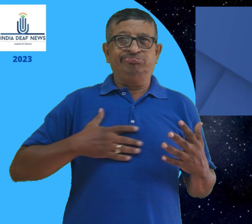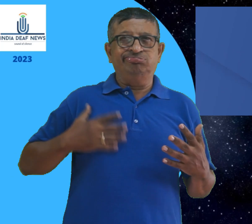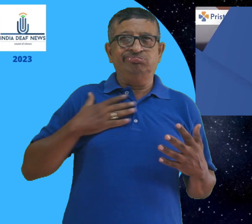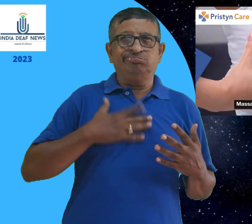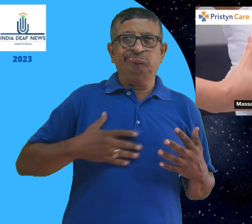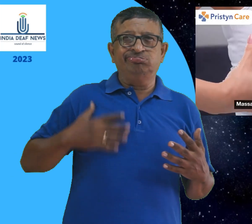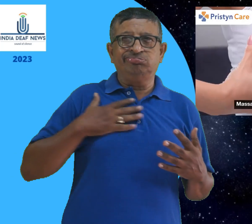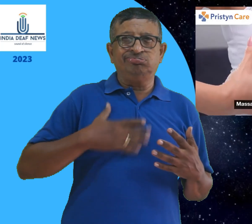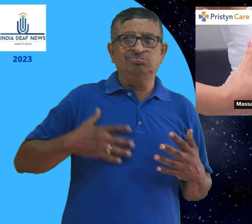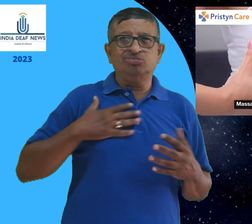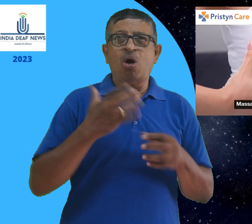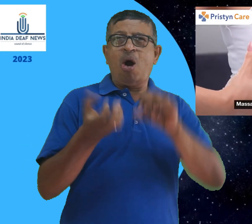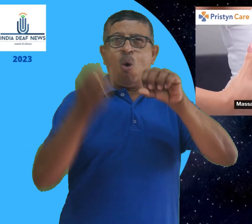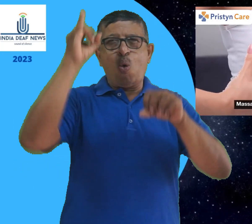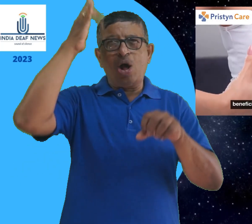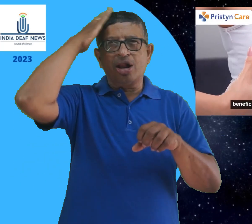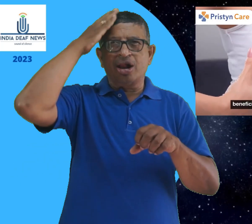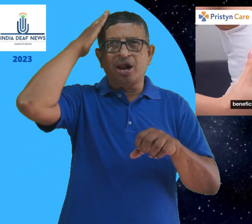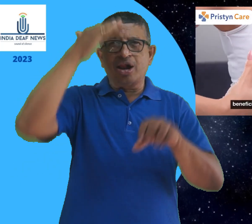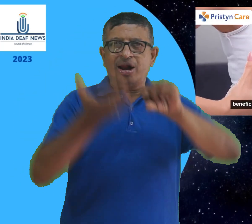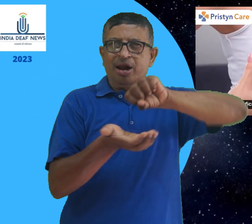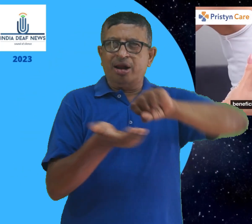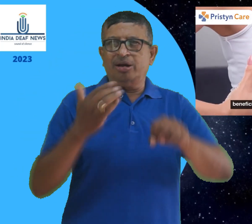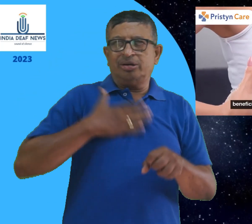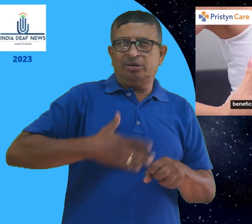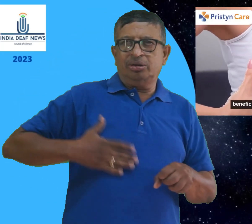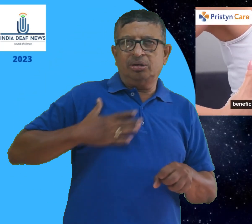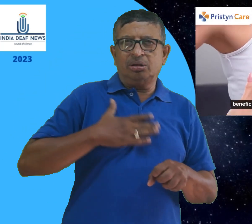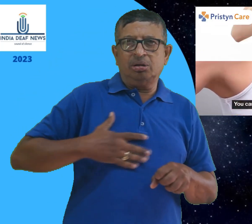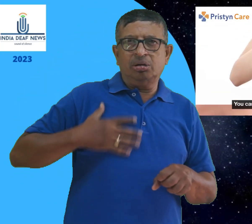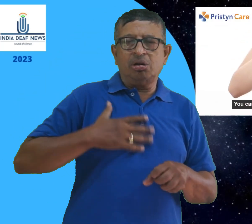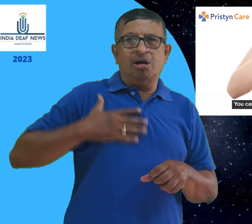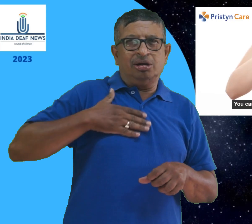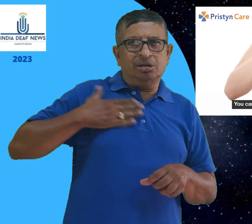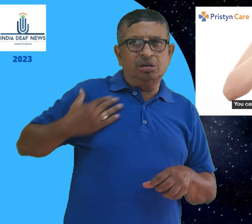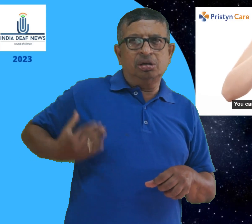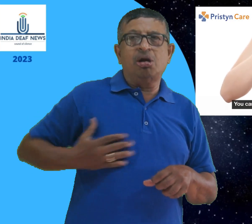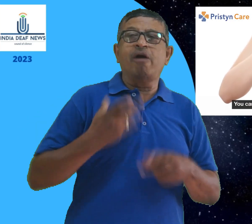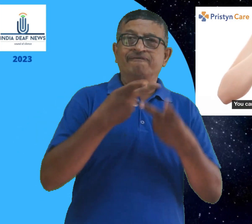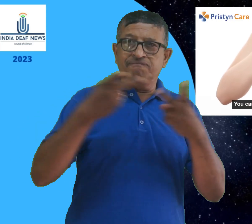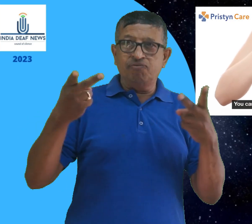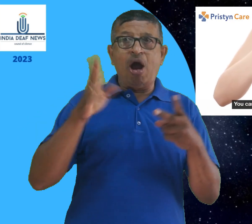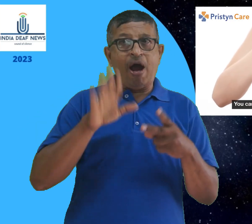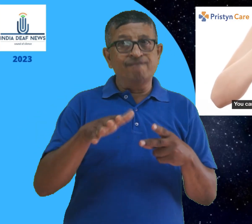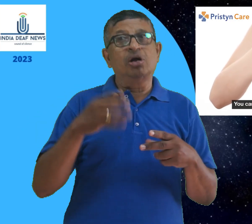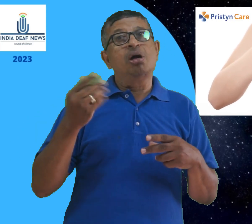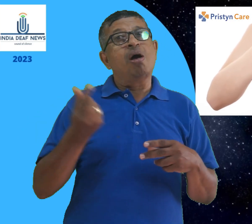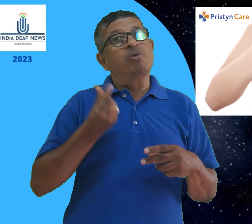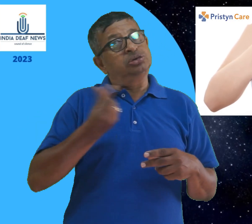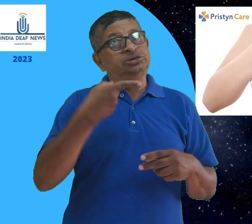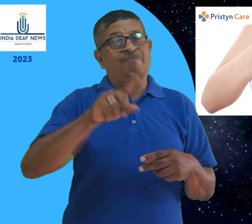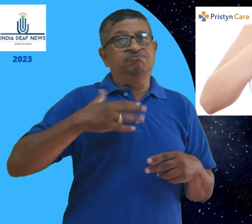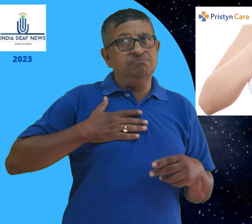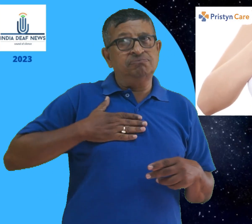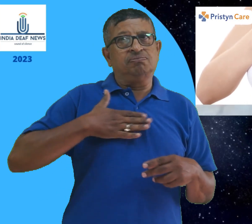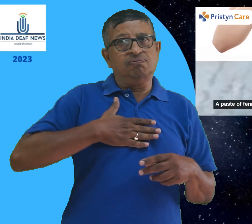breasts. Massaging is considered to be an extremely beneficial way to increase the size of the boobs. You can use medically recommended creams to